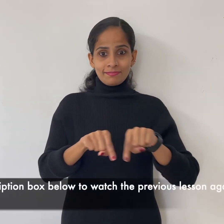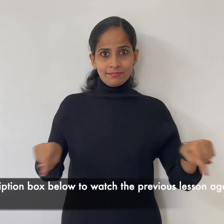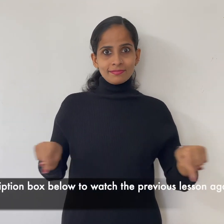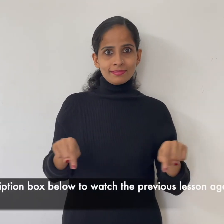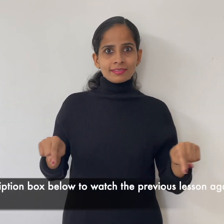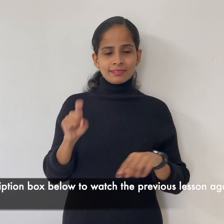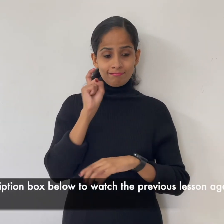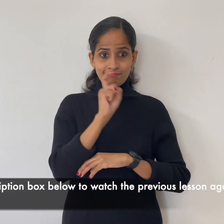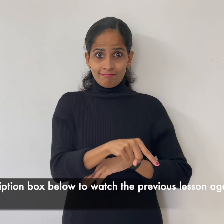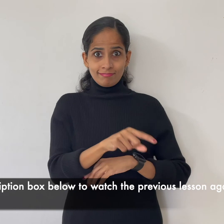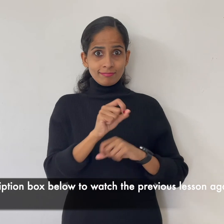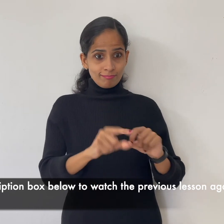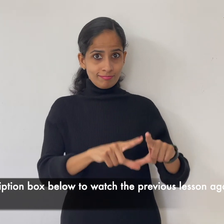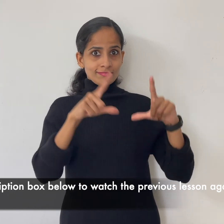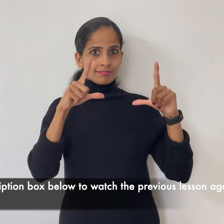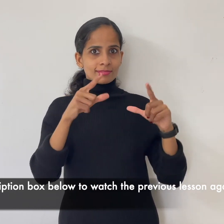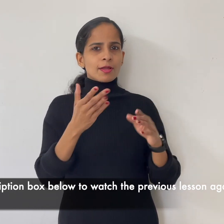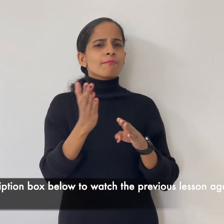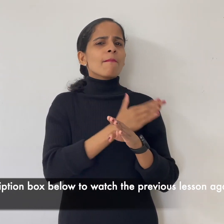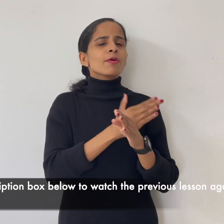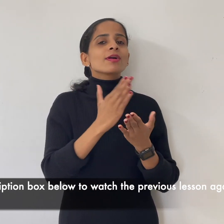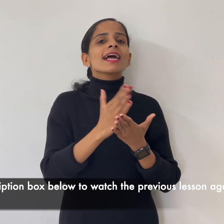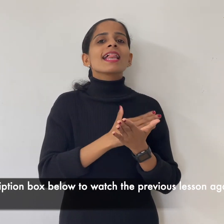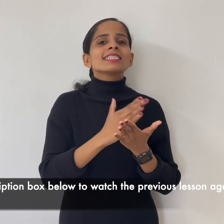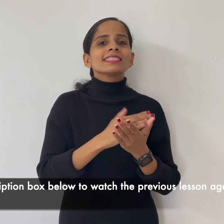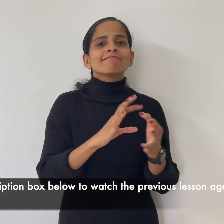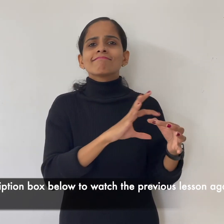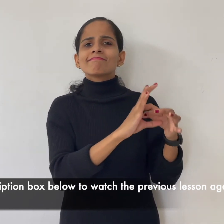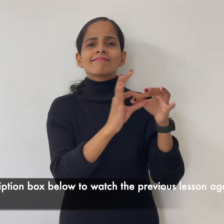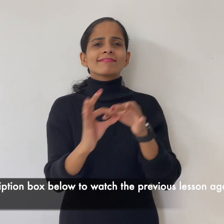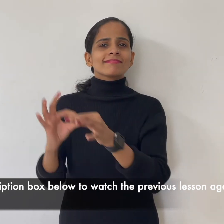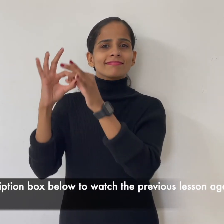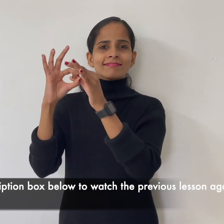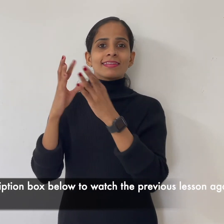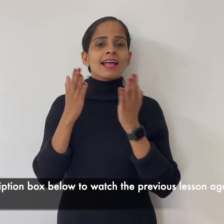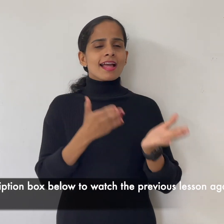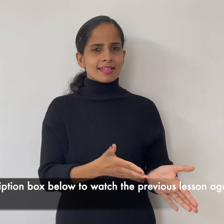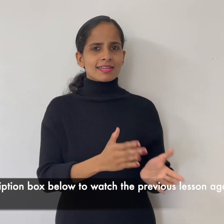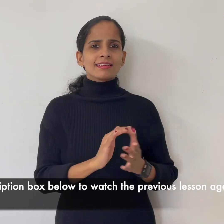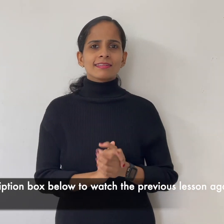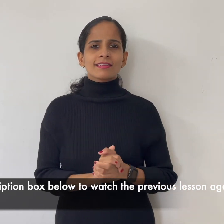Please check the description box below to watch the previous lesson again.